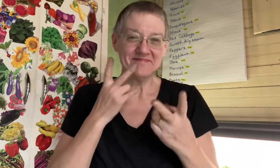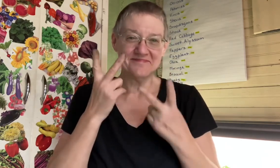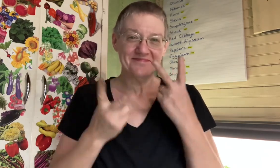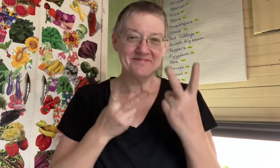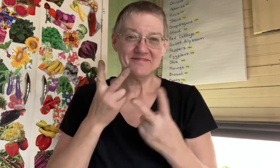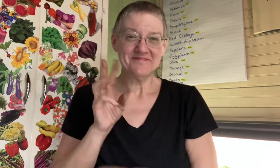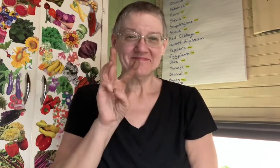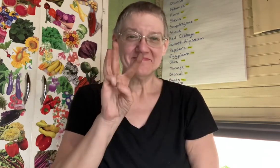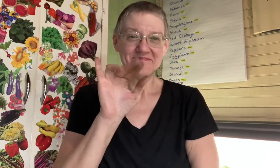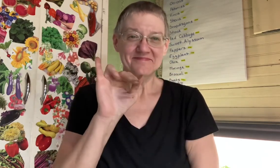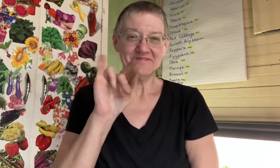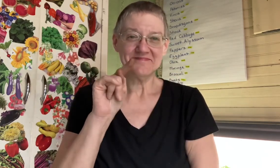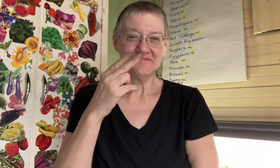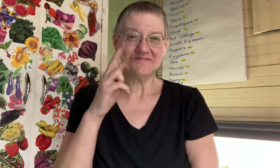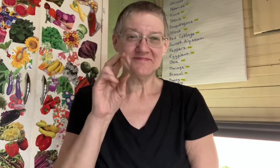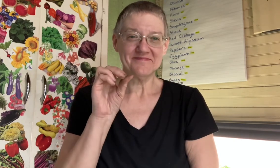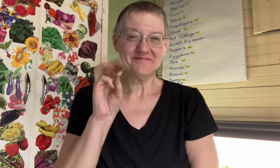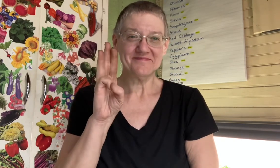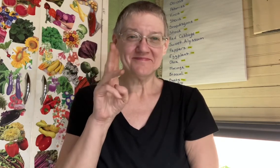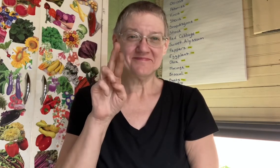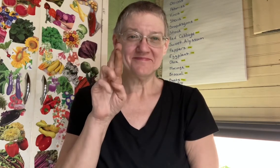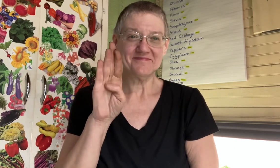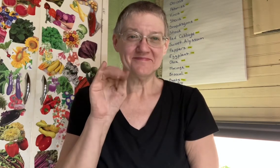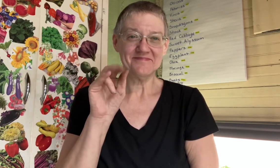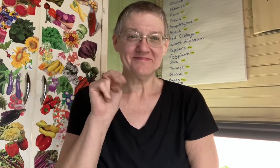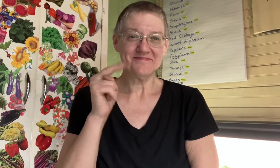Thank you for visiting Withrow Urban